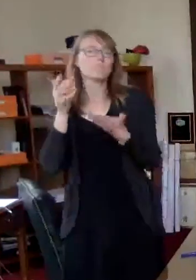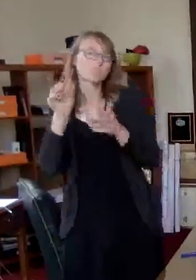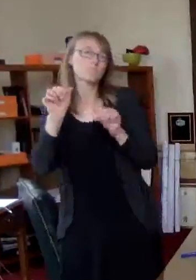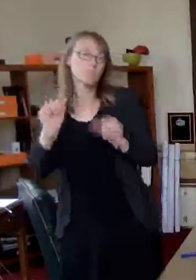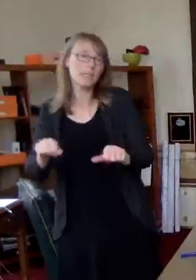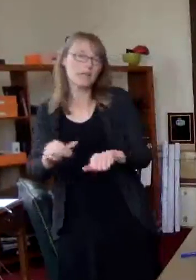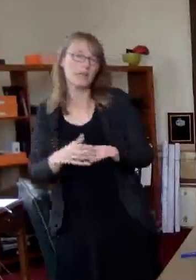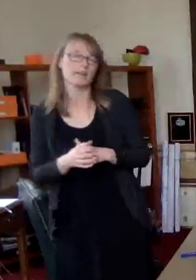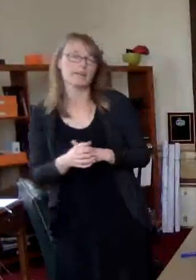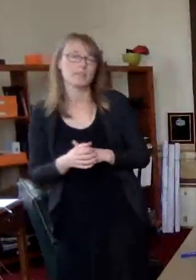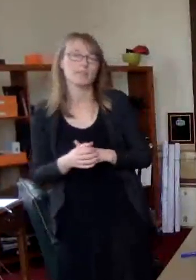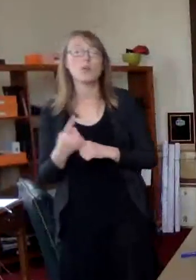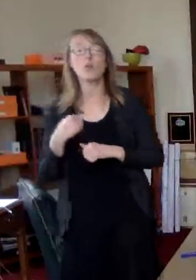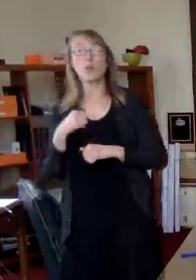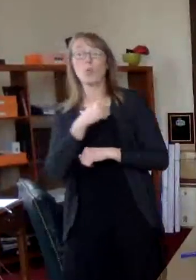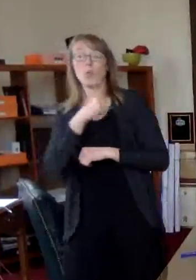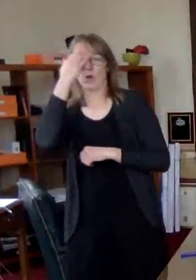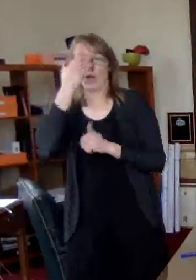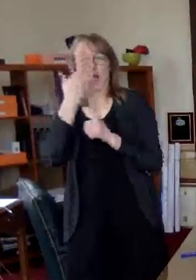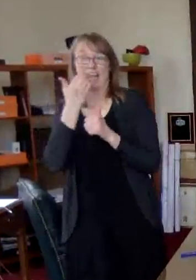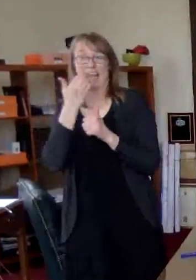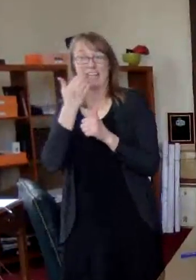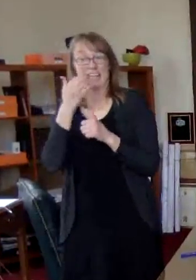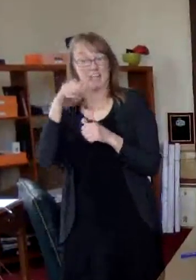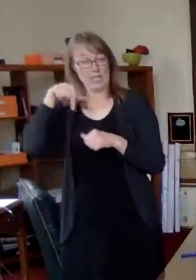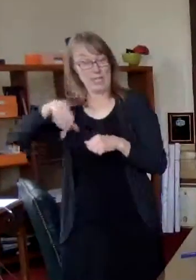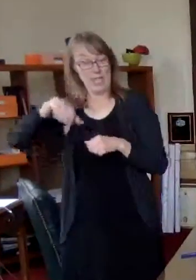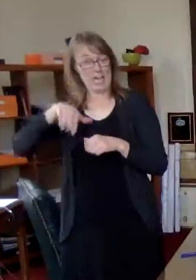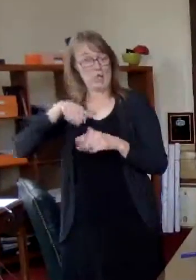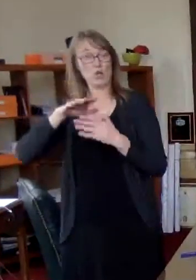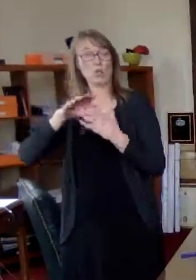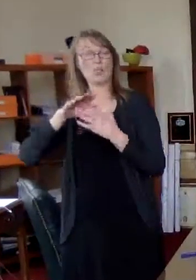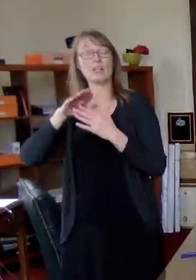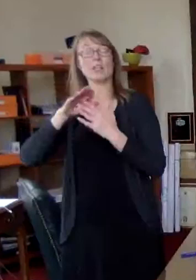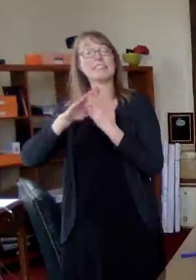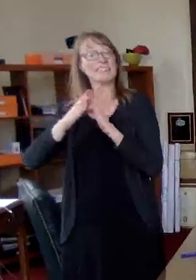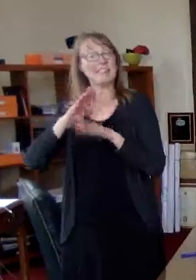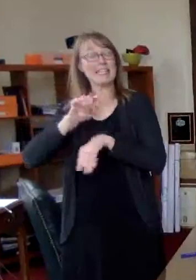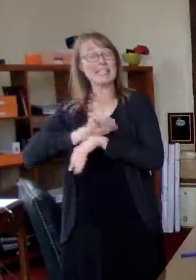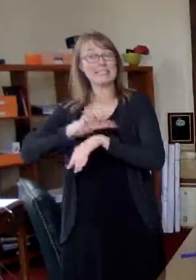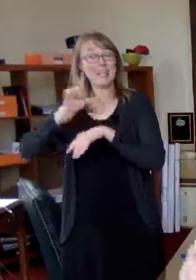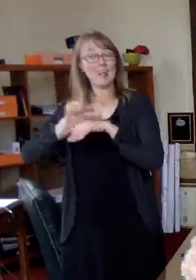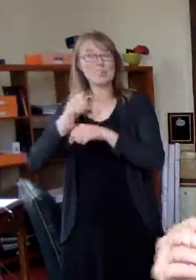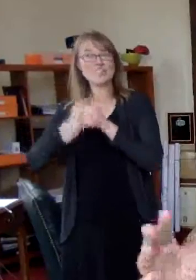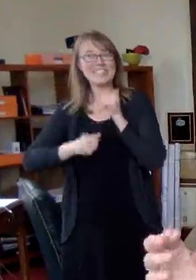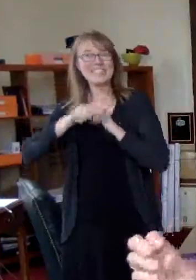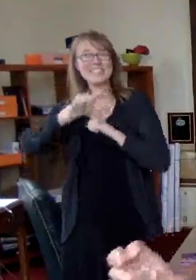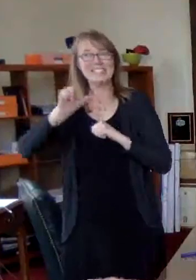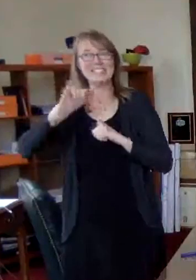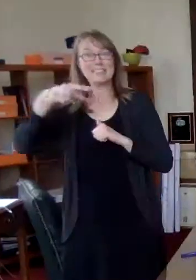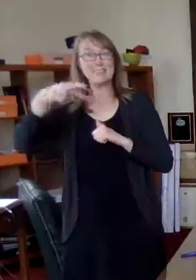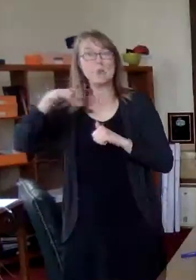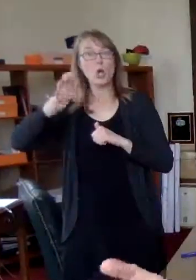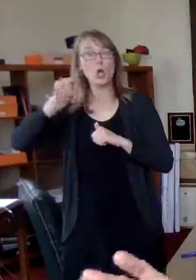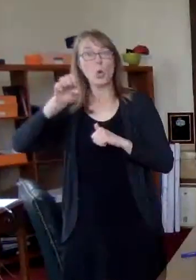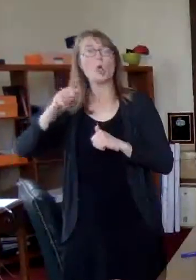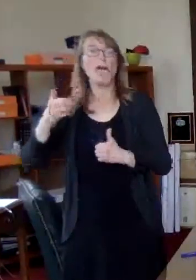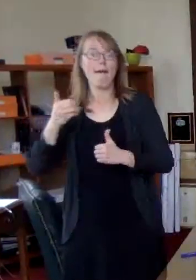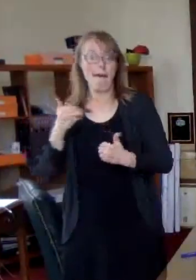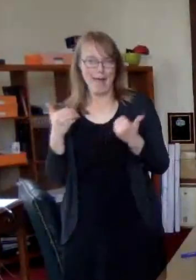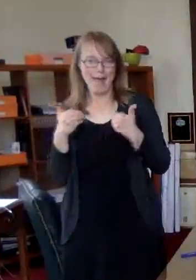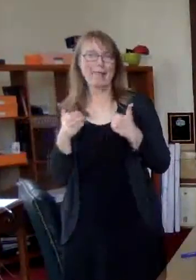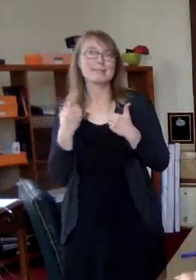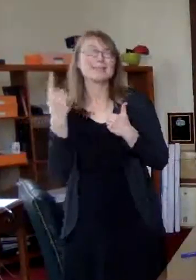every zip code in the city. But it's not up to me to stand here and read off the names and addresses